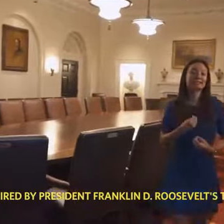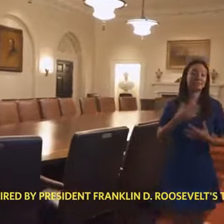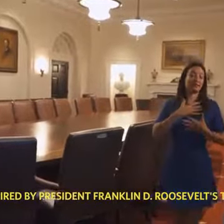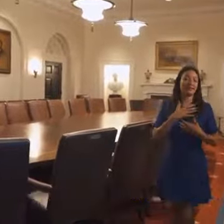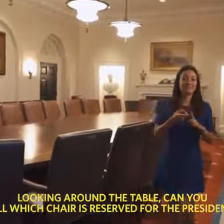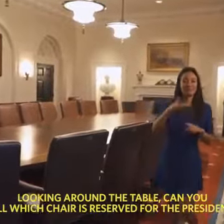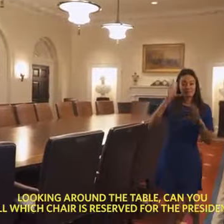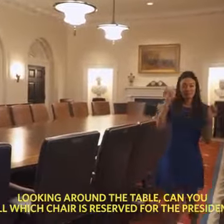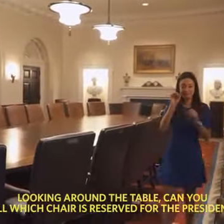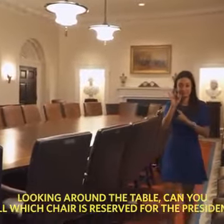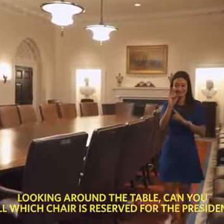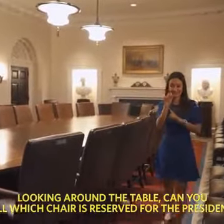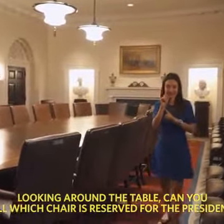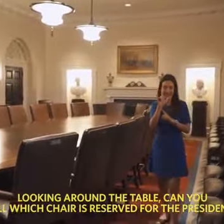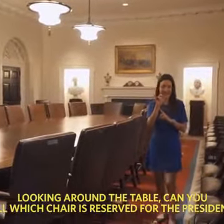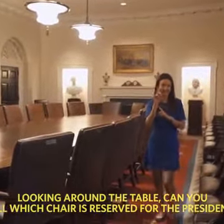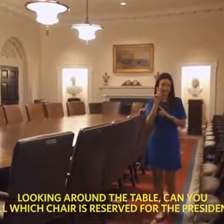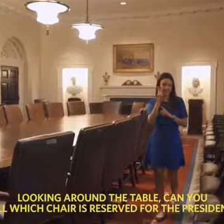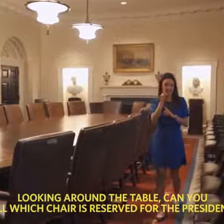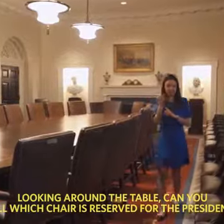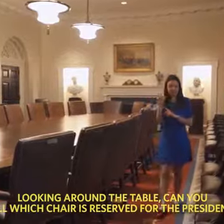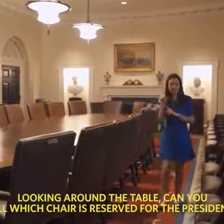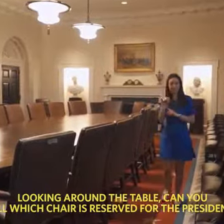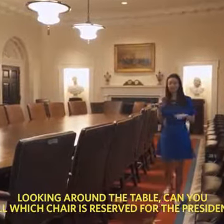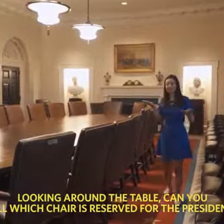time. Looking around the table, can you tell which chair is reserved for the President?